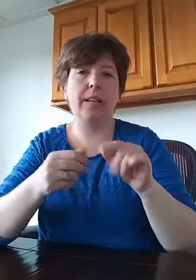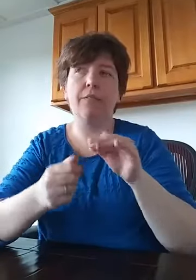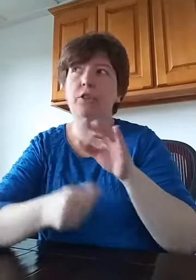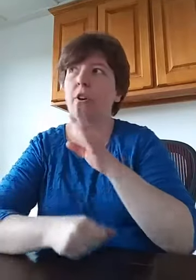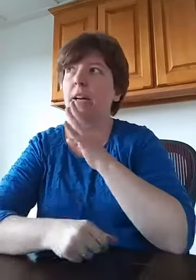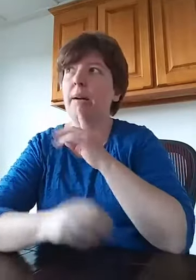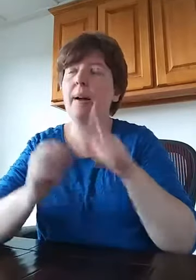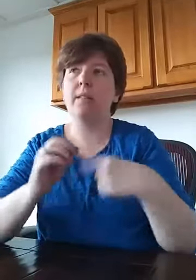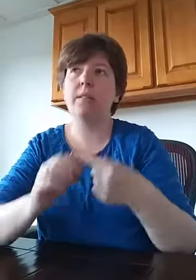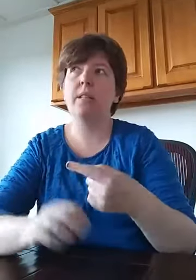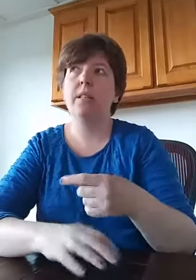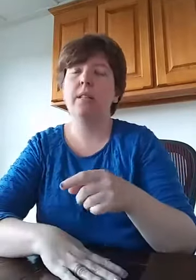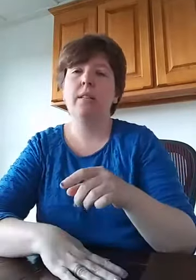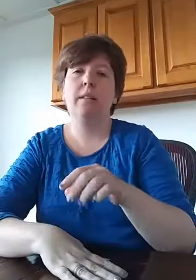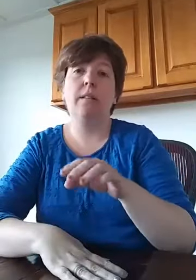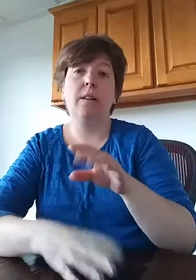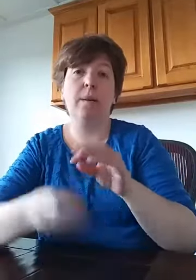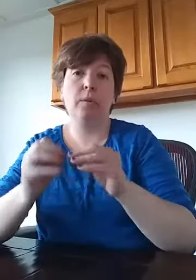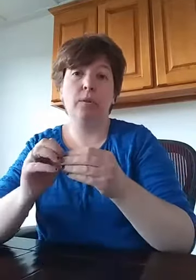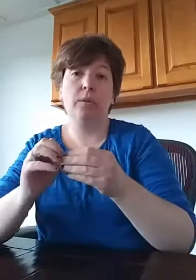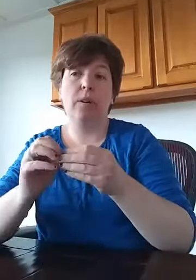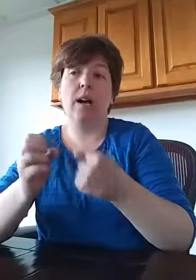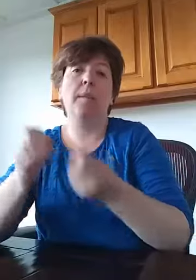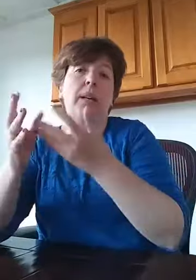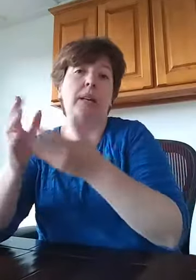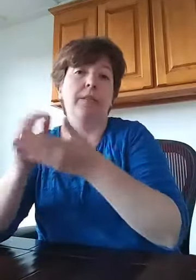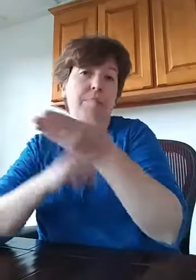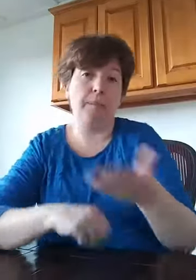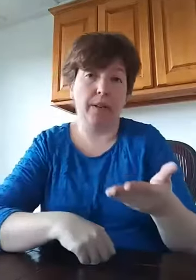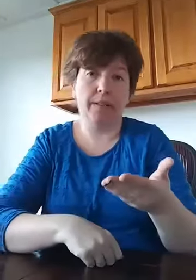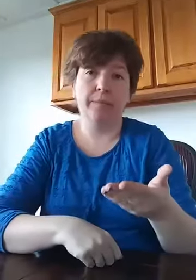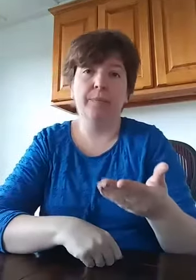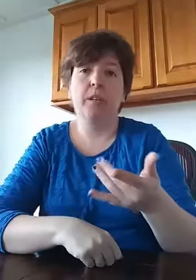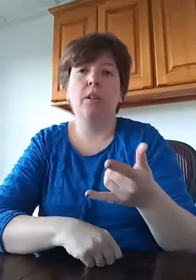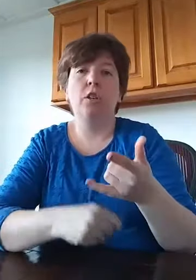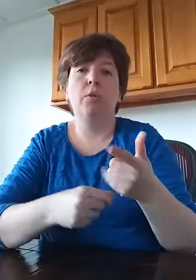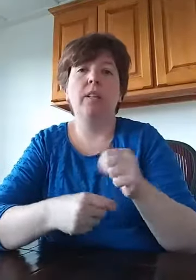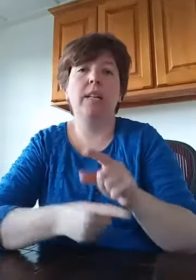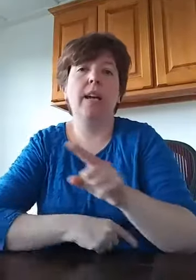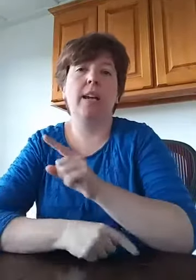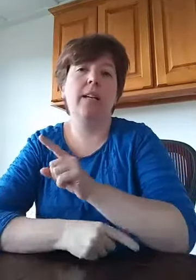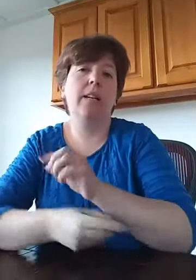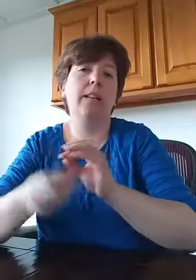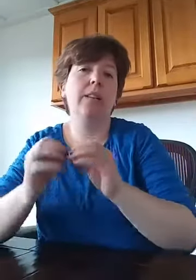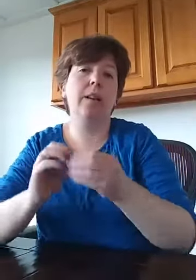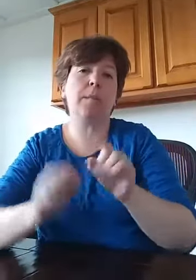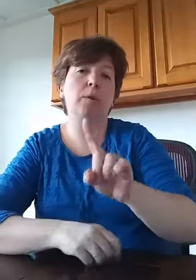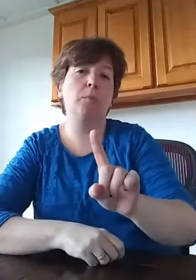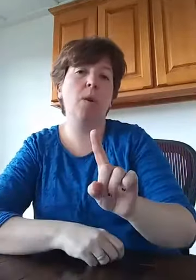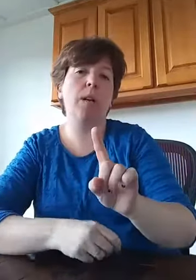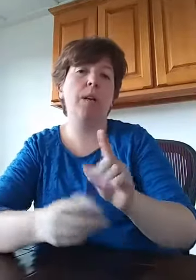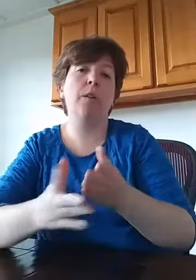you're talking about how many of something, you can take the numbers 1 through